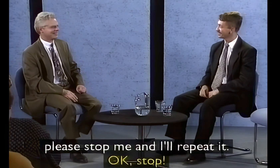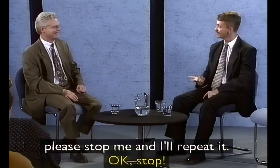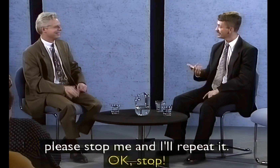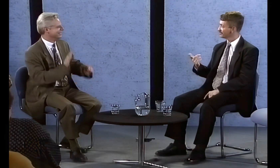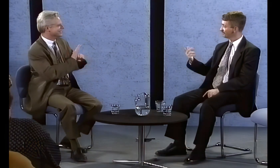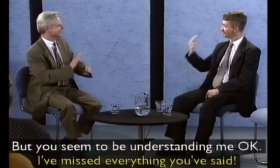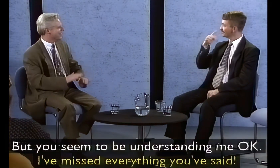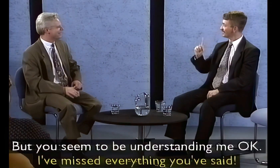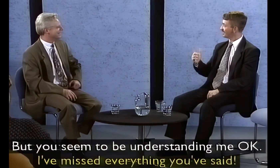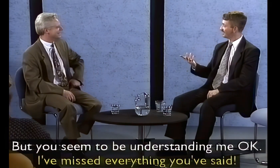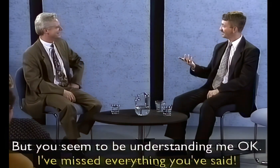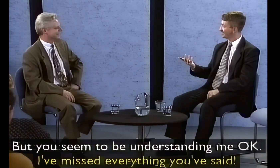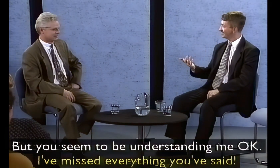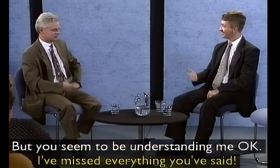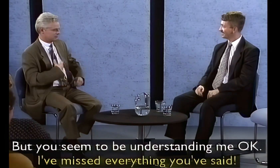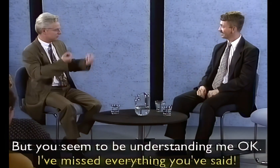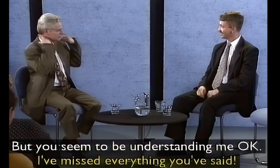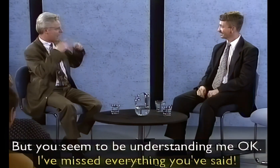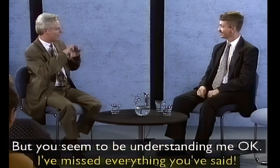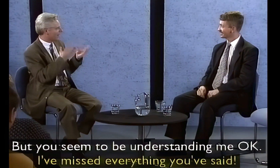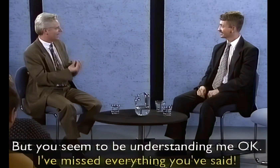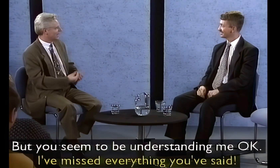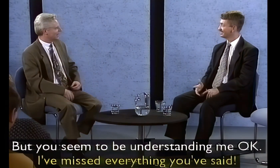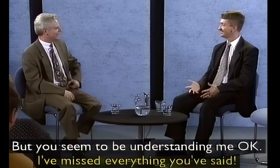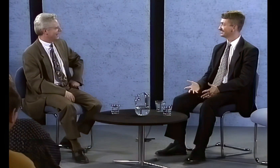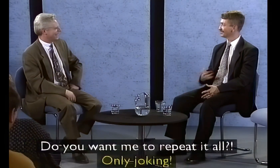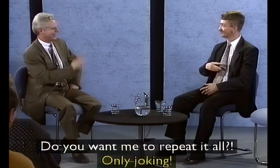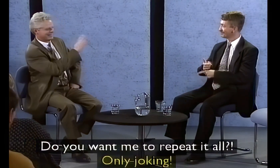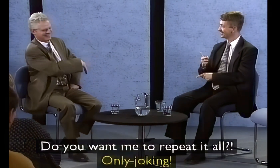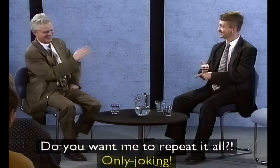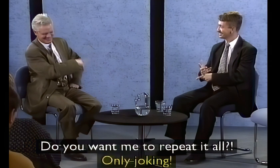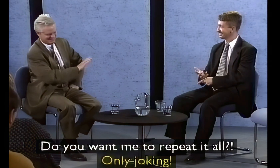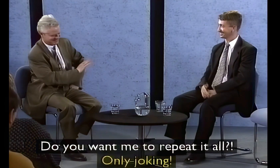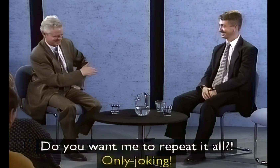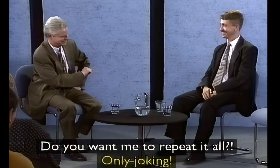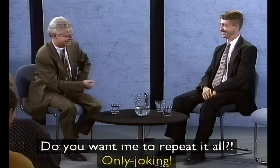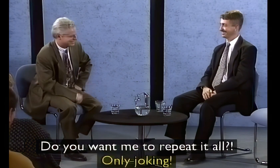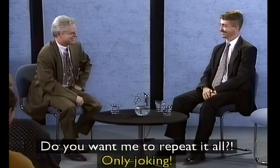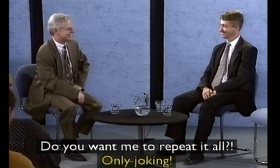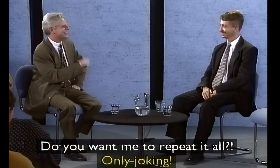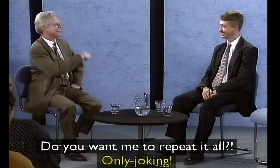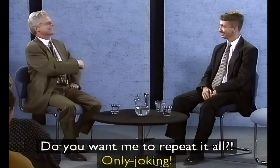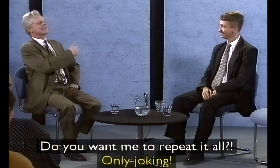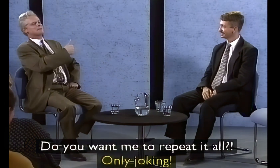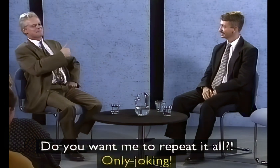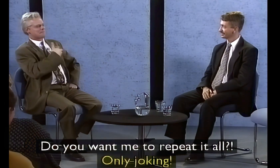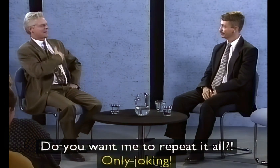me okay. I'm stopping you now. You've been paying attention. I've missed Do you everything want me to you've repeat said. it all? I'm only joking, only joking.